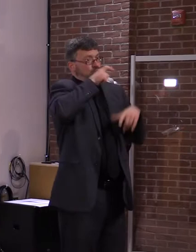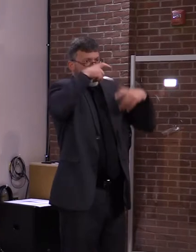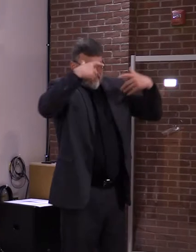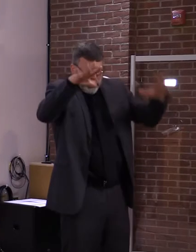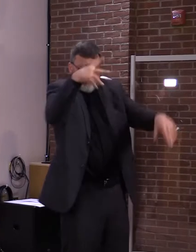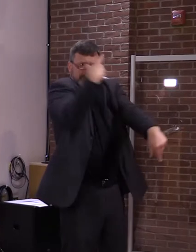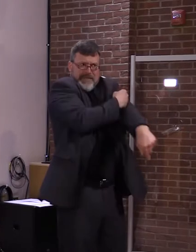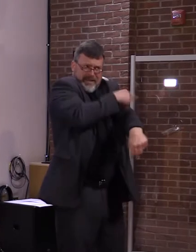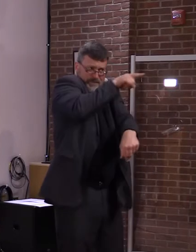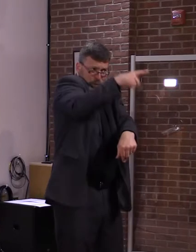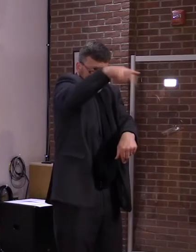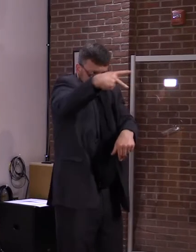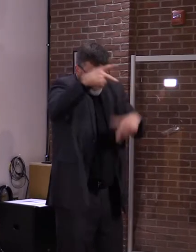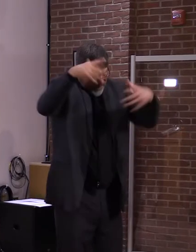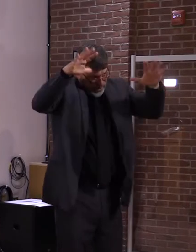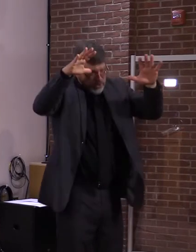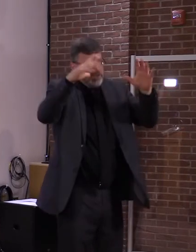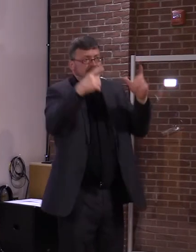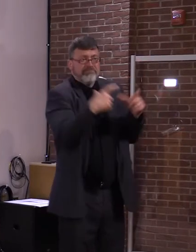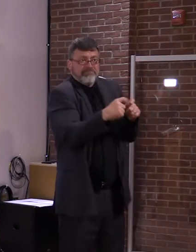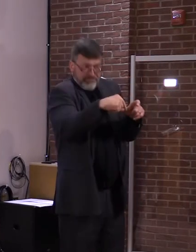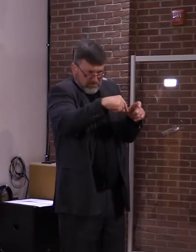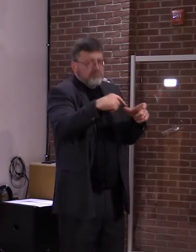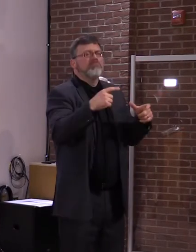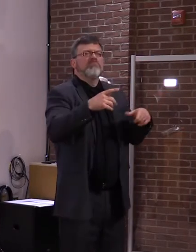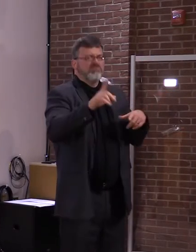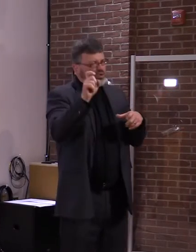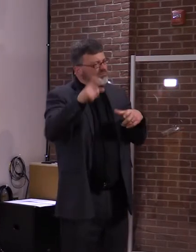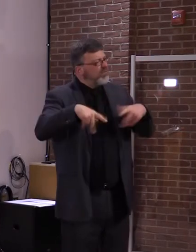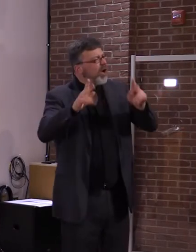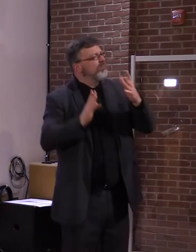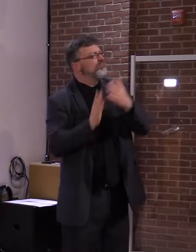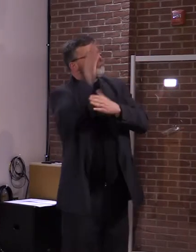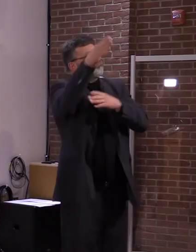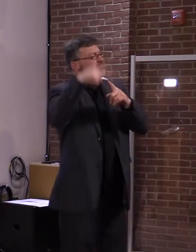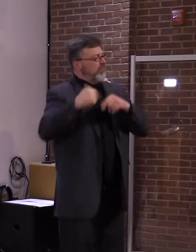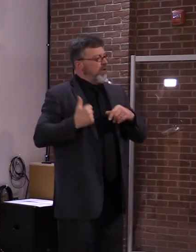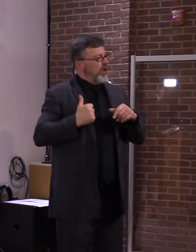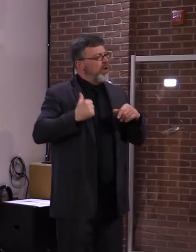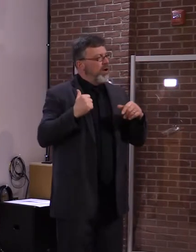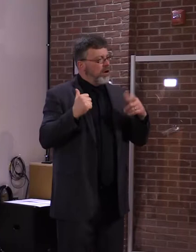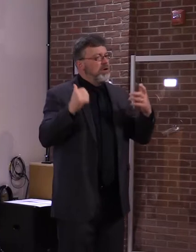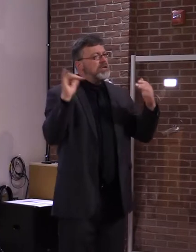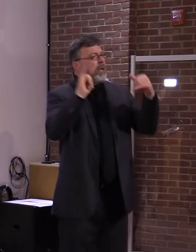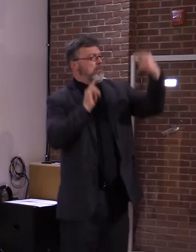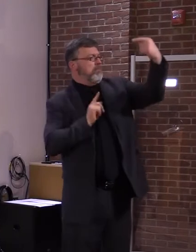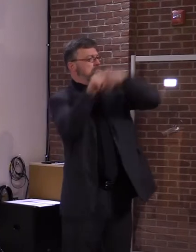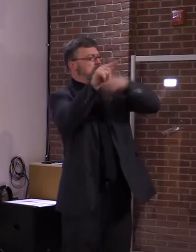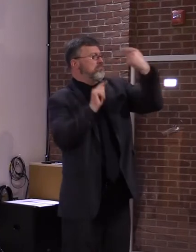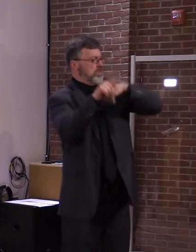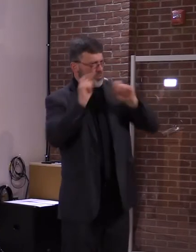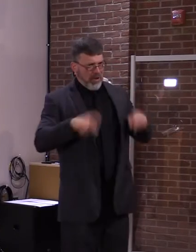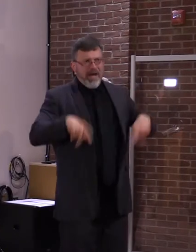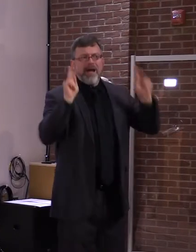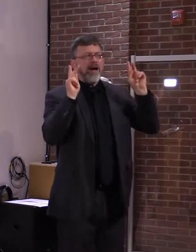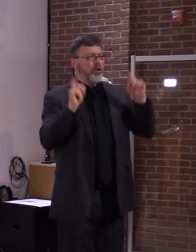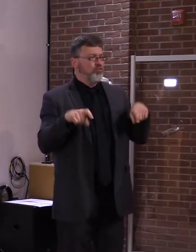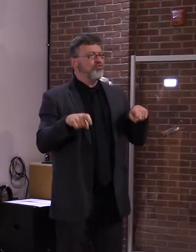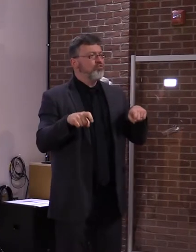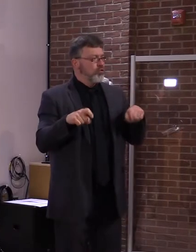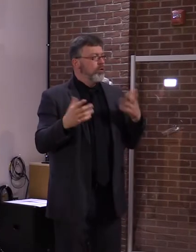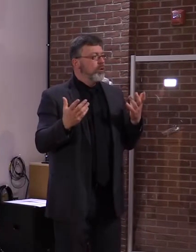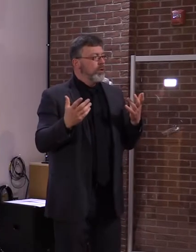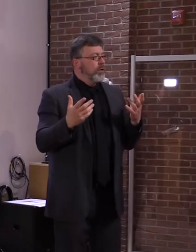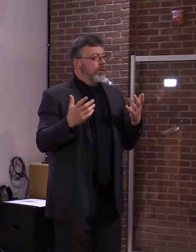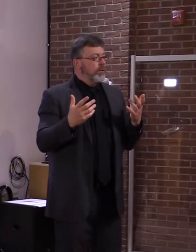advocating that they open up as quick as they think it's safe to do so. But I want to reiterate,